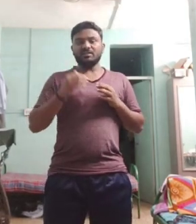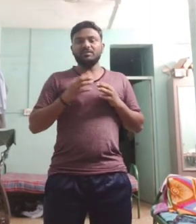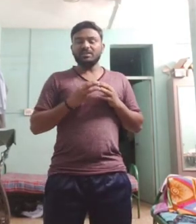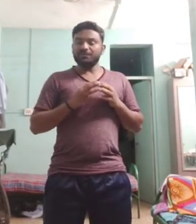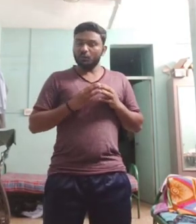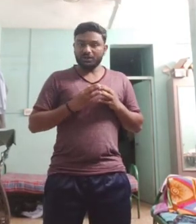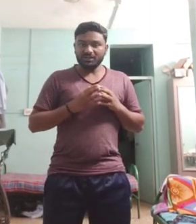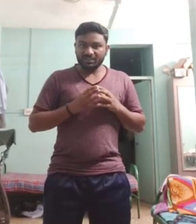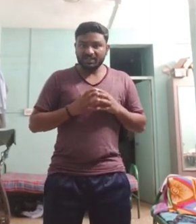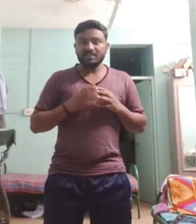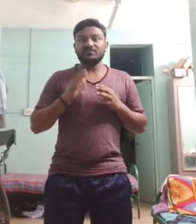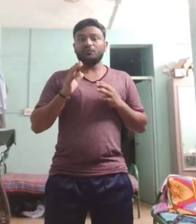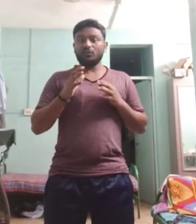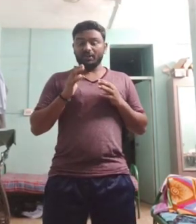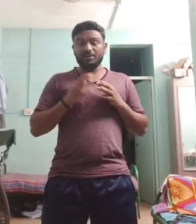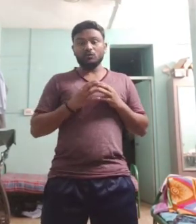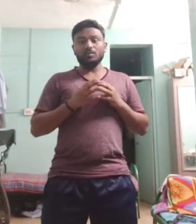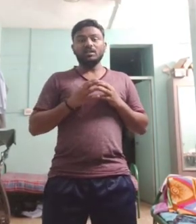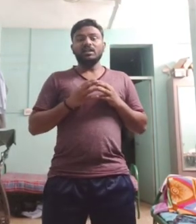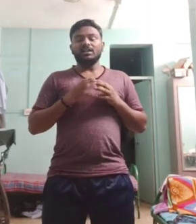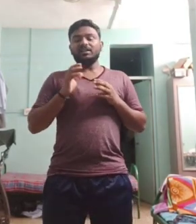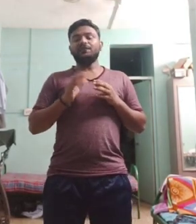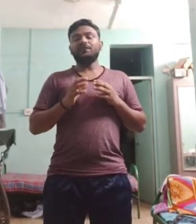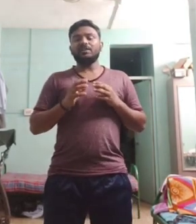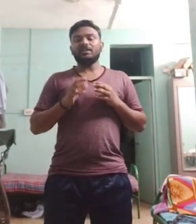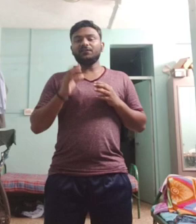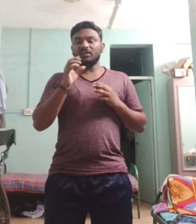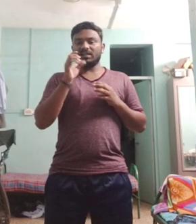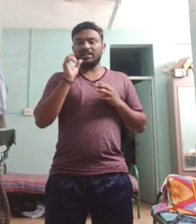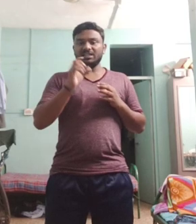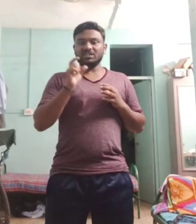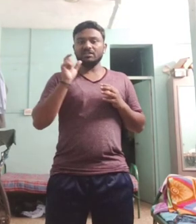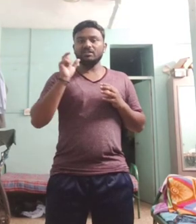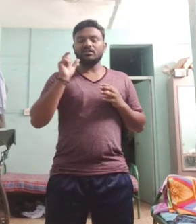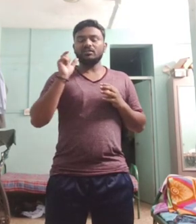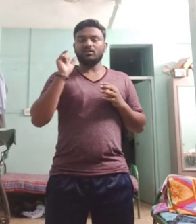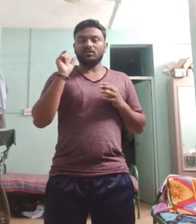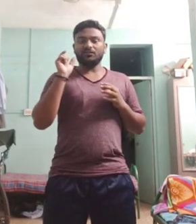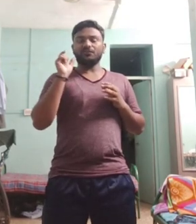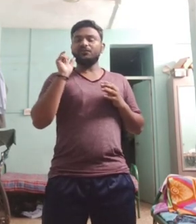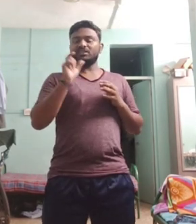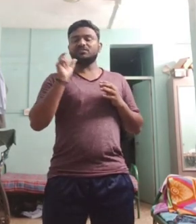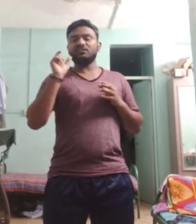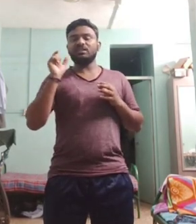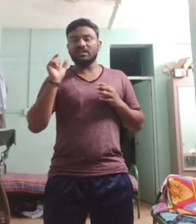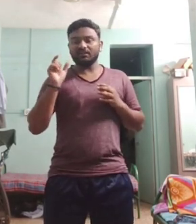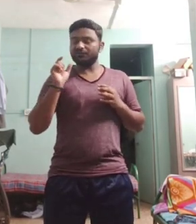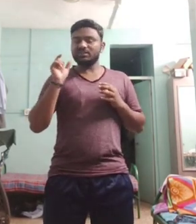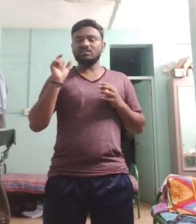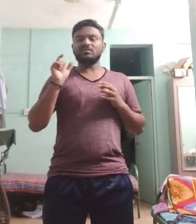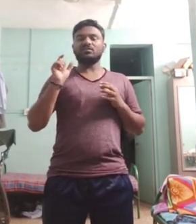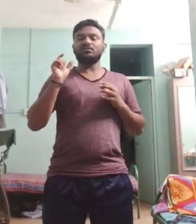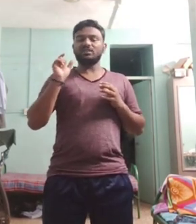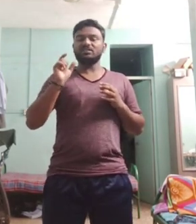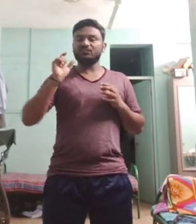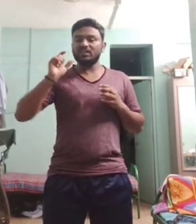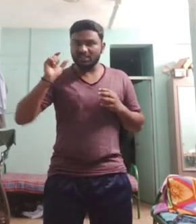main important thing is for while loop. If the condition which is we are which is we